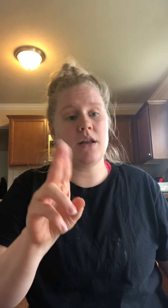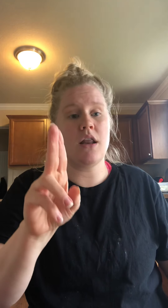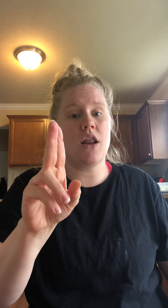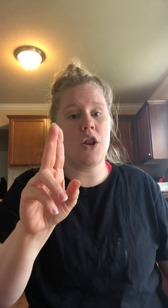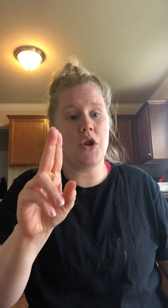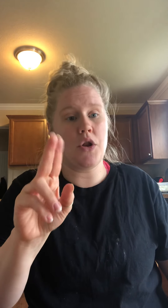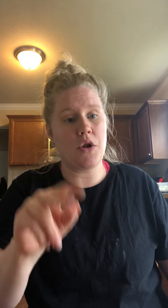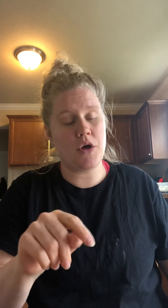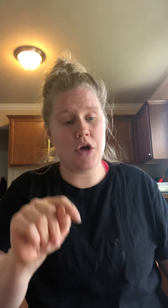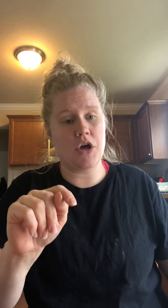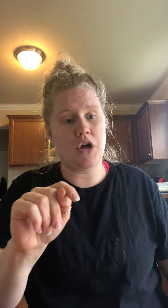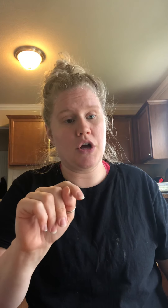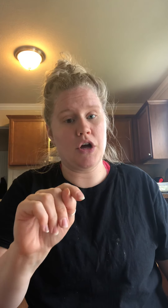The plural became